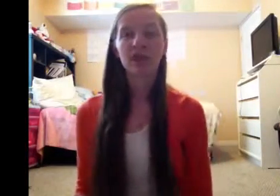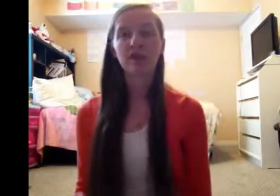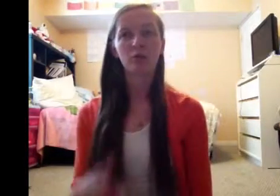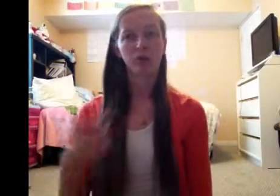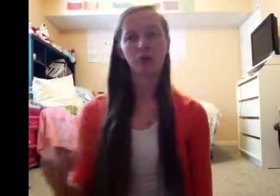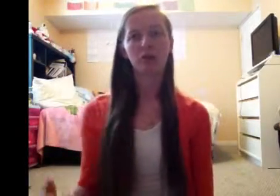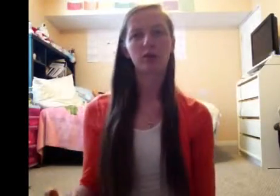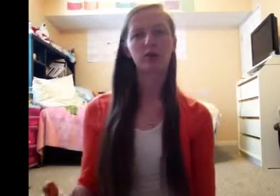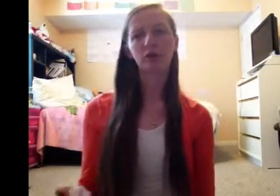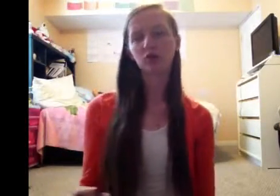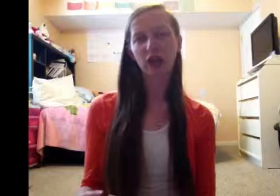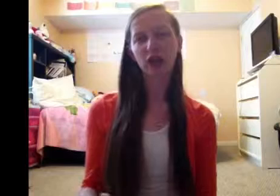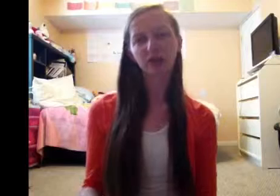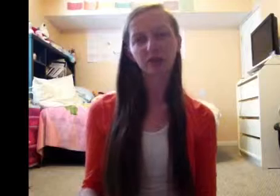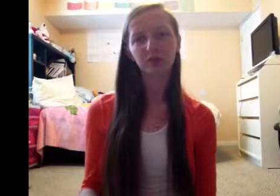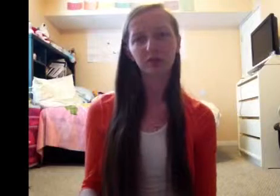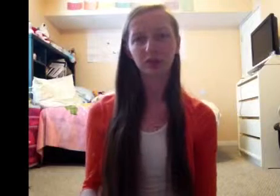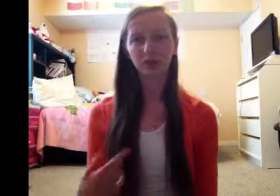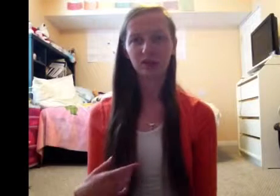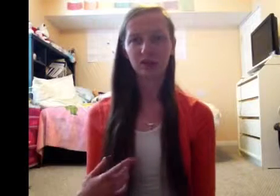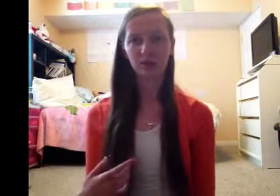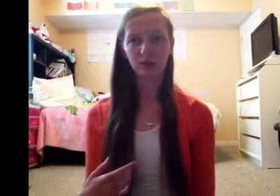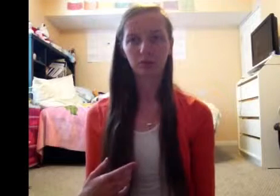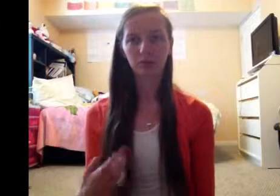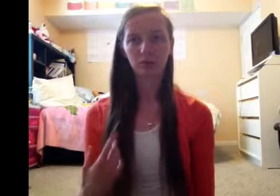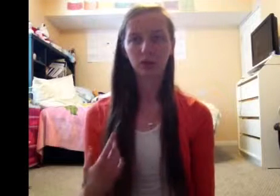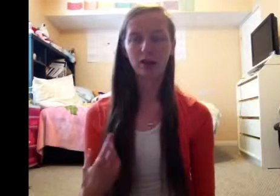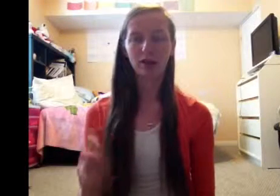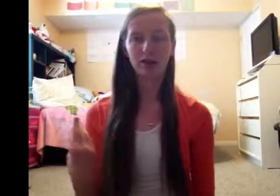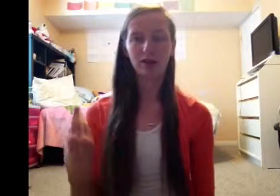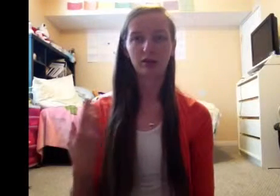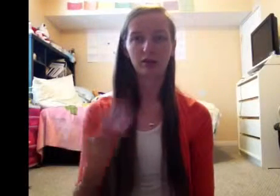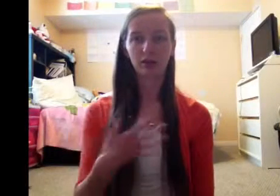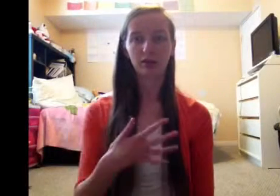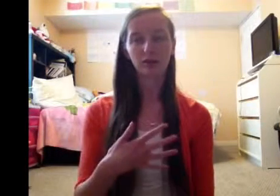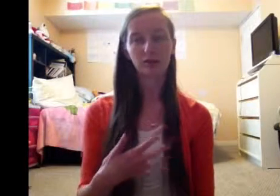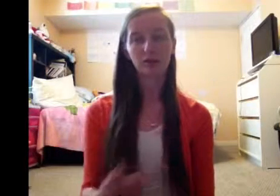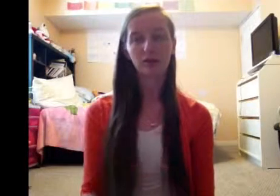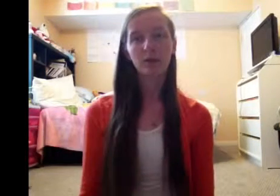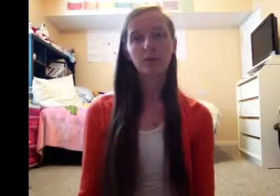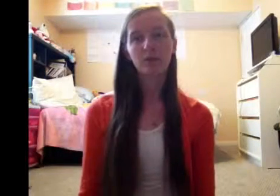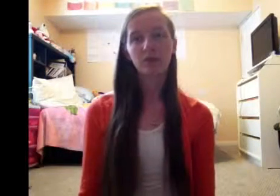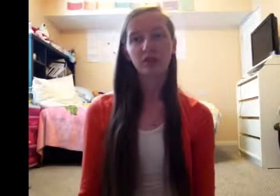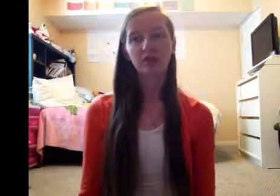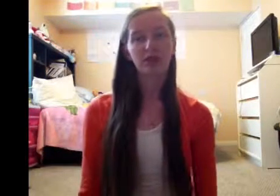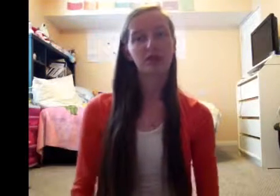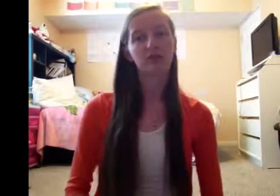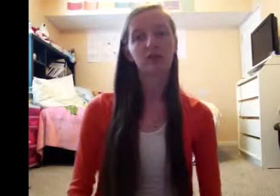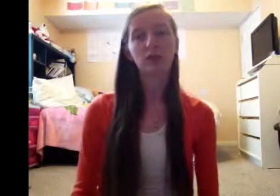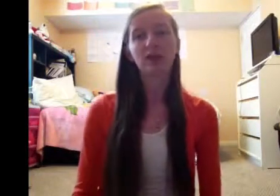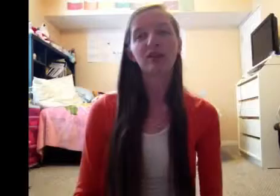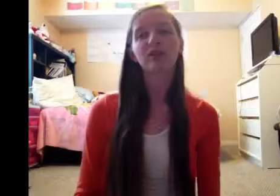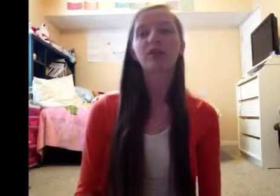then with all of those, you just kind of do it the same way that you did, like, the rest of the 20s, so it's